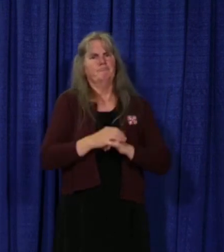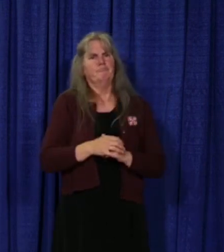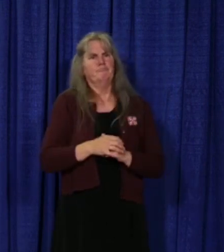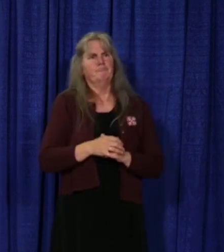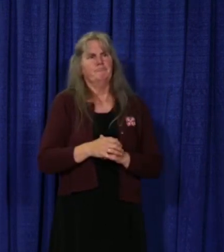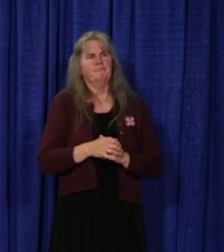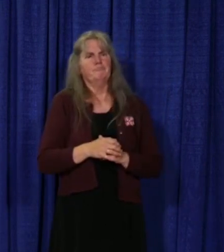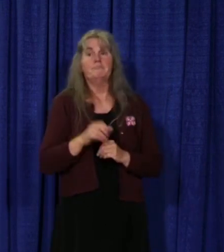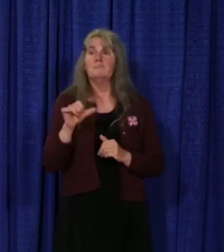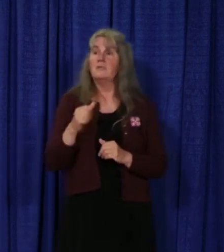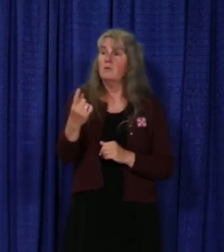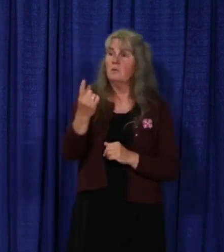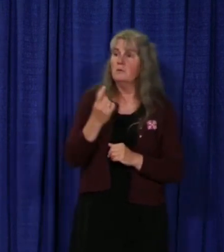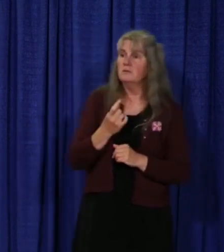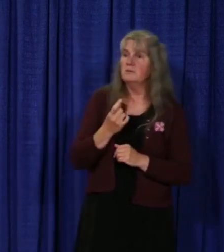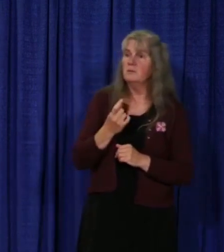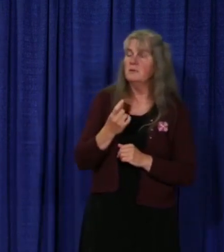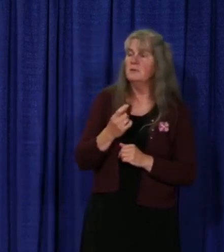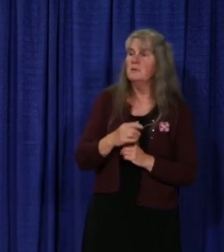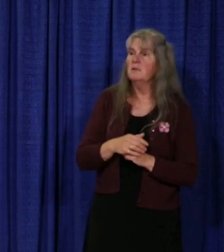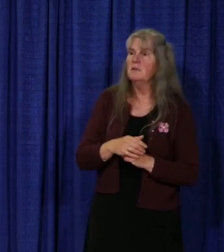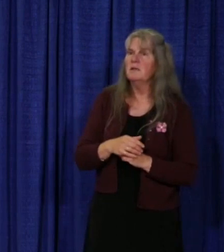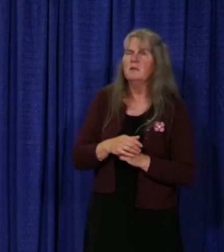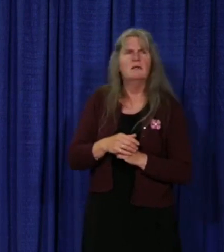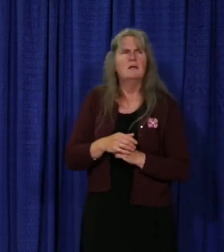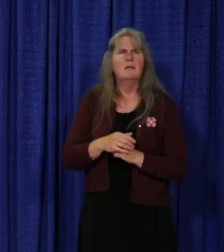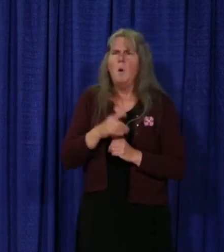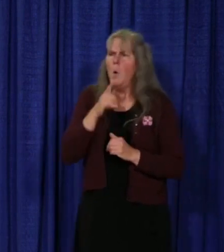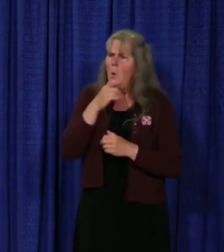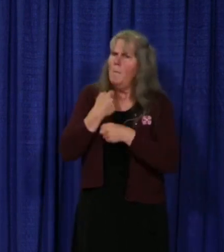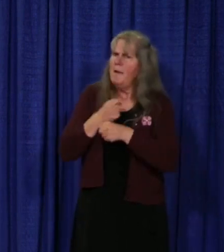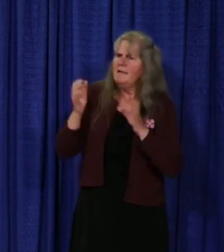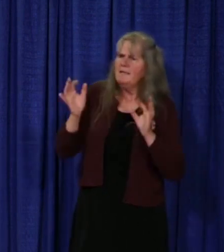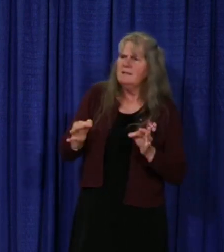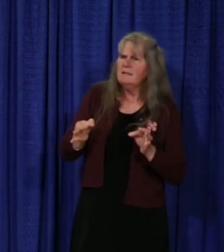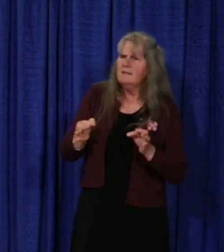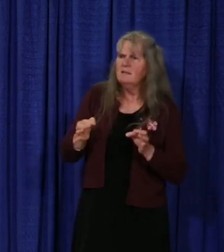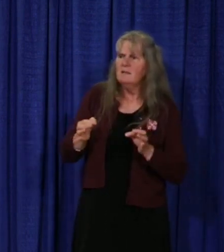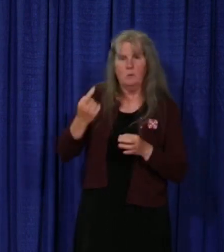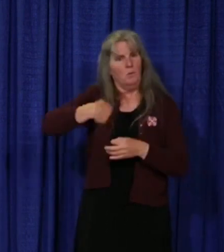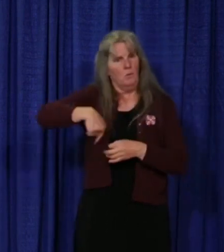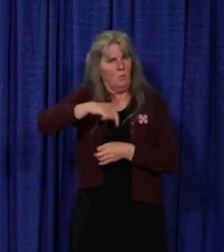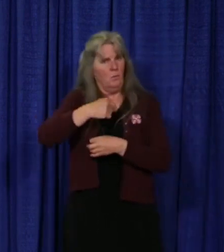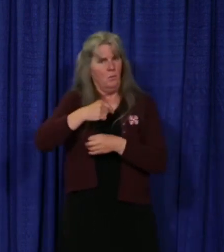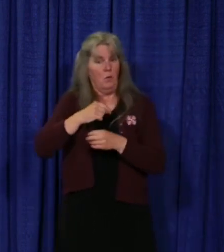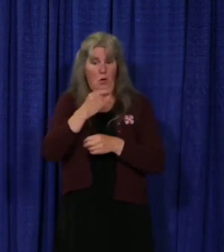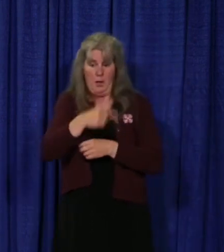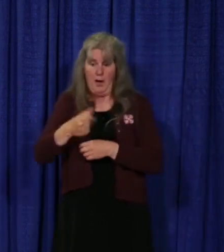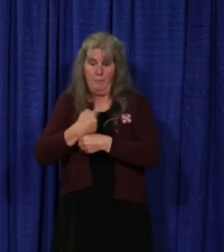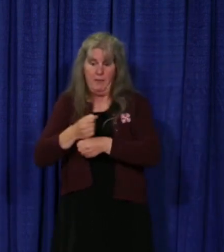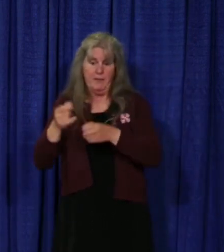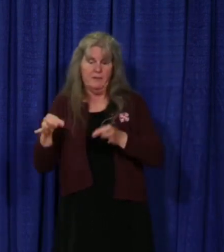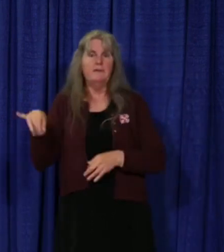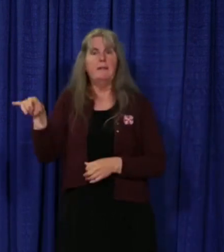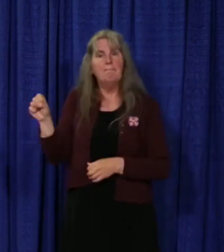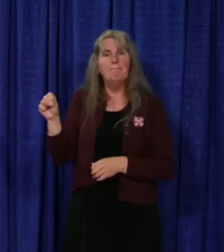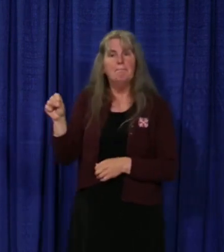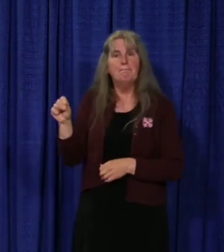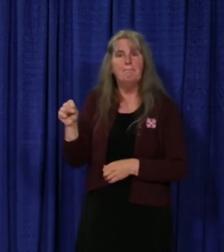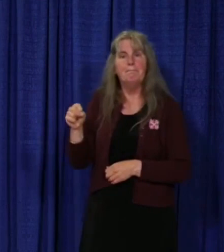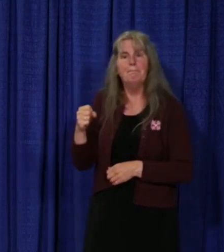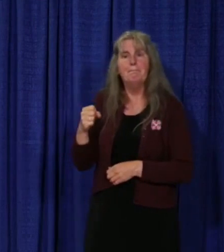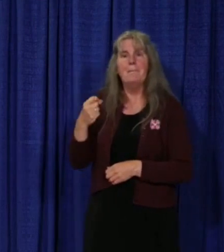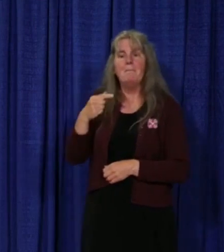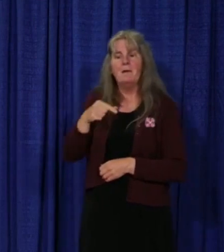Follow-up question. Yeah, we didn't answer who made the decision. We made the decision. As a government? Absolutely. And of